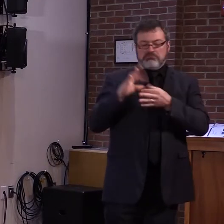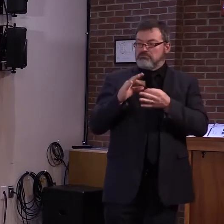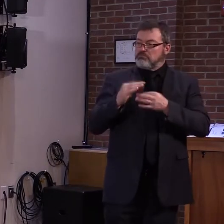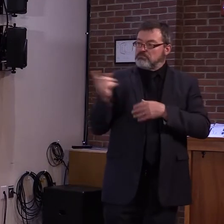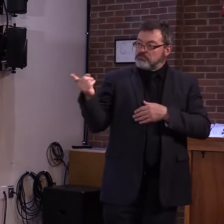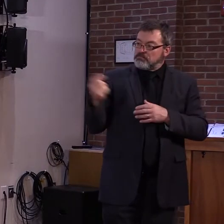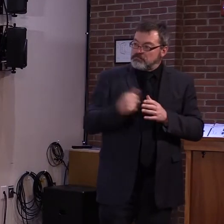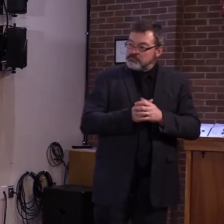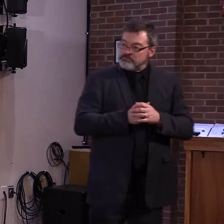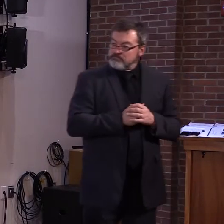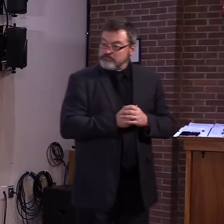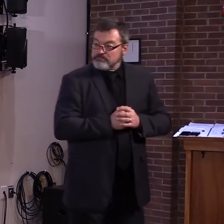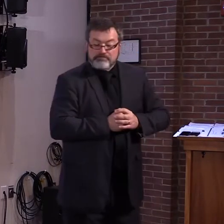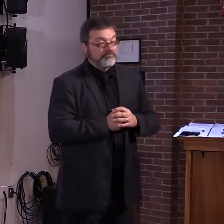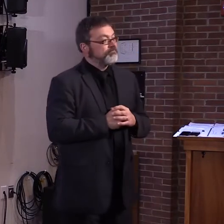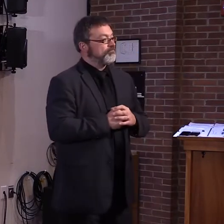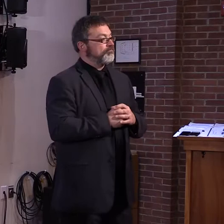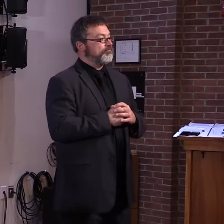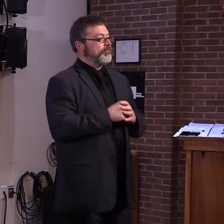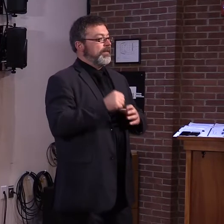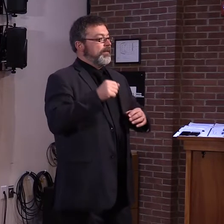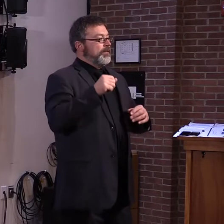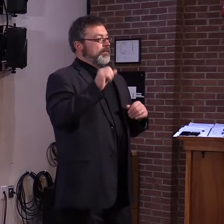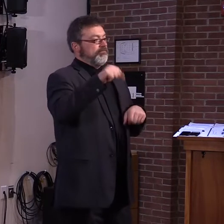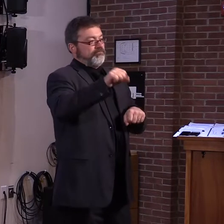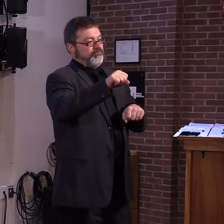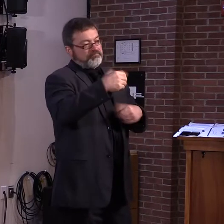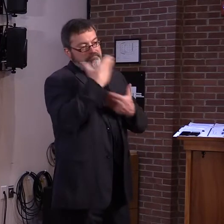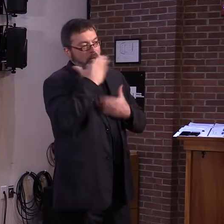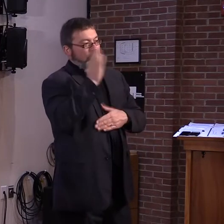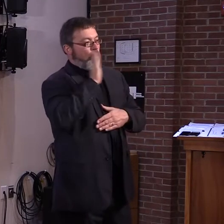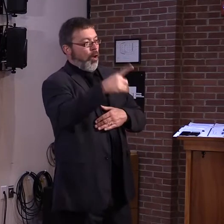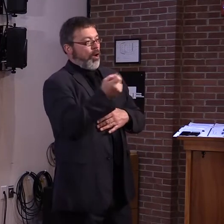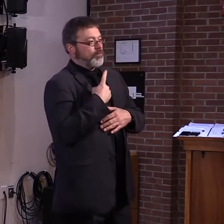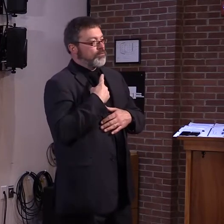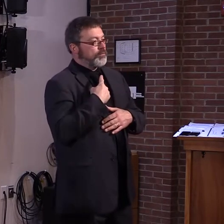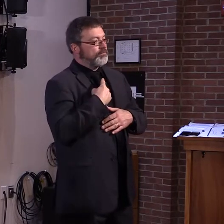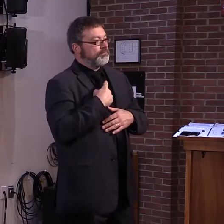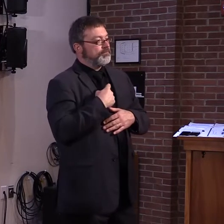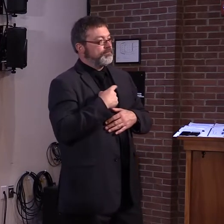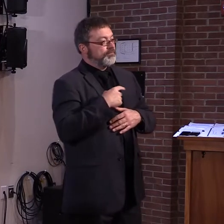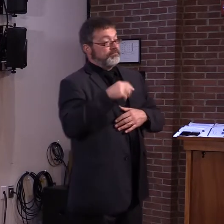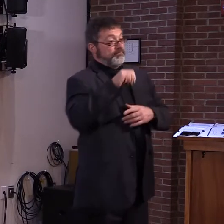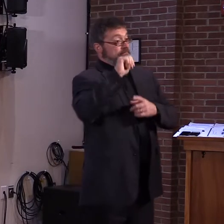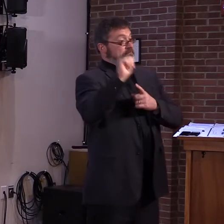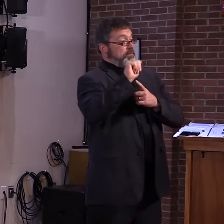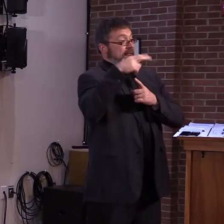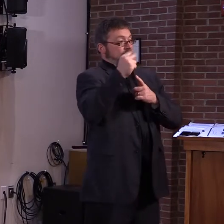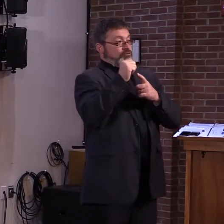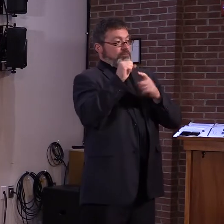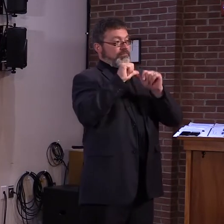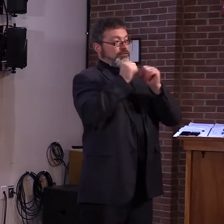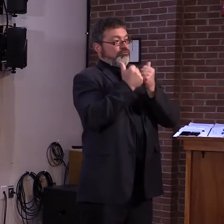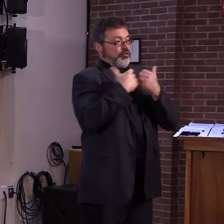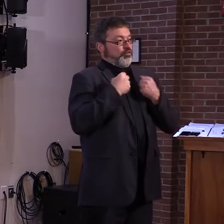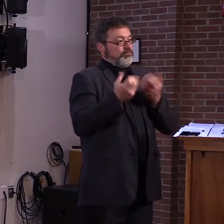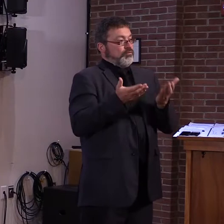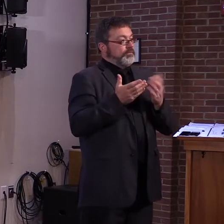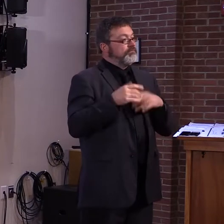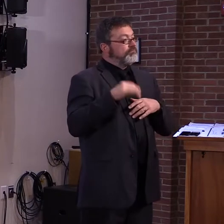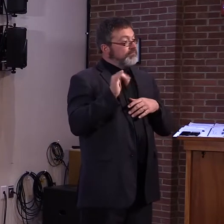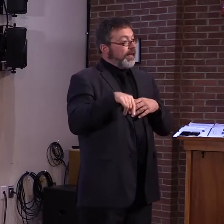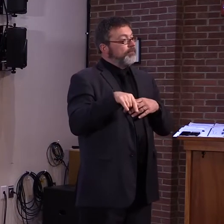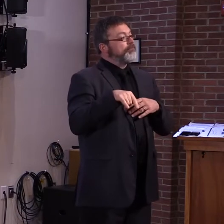Thank you, Commissioner Sherling. This is Mike Smith. AHS, through the General Assistance Program, does house approximately